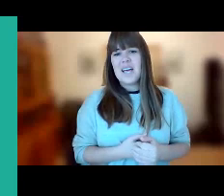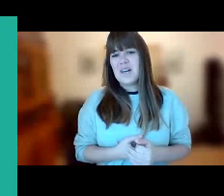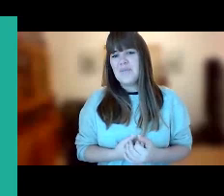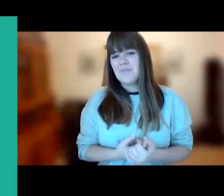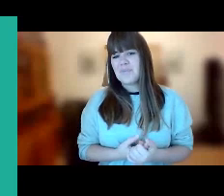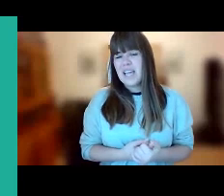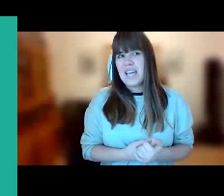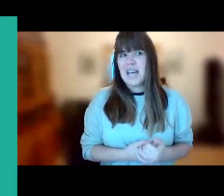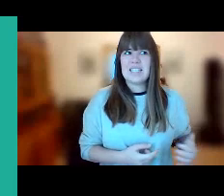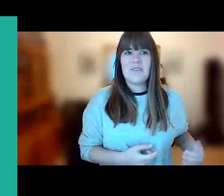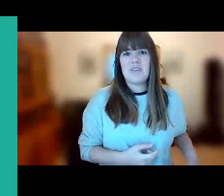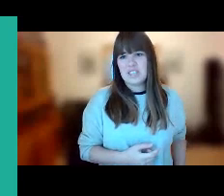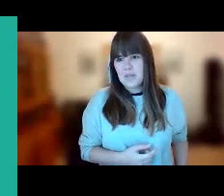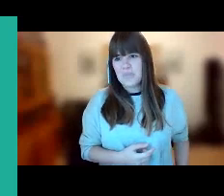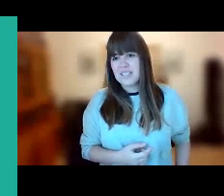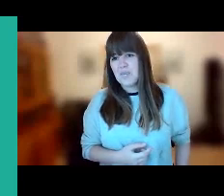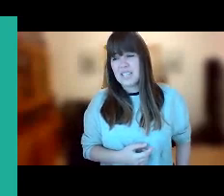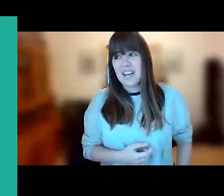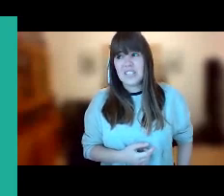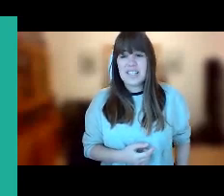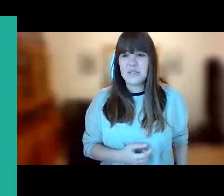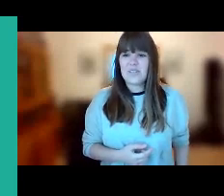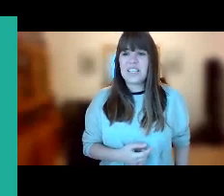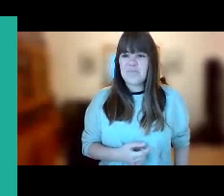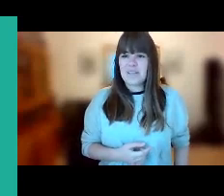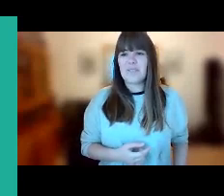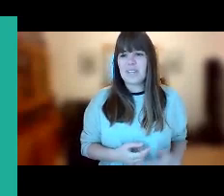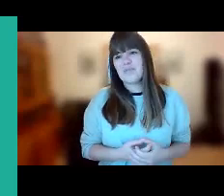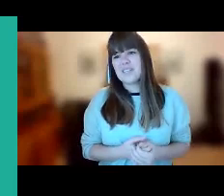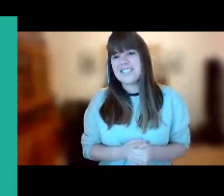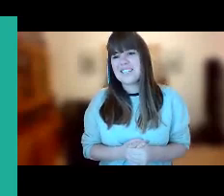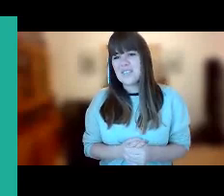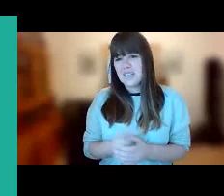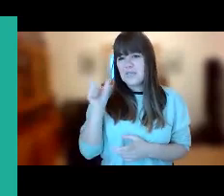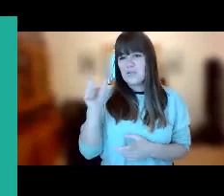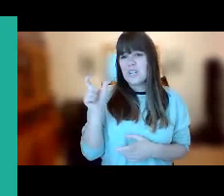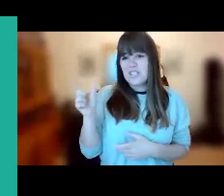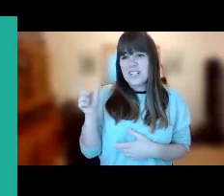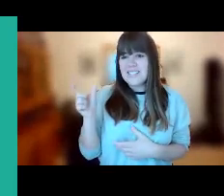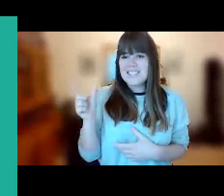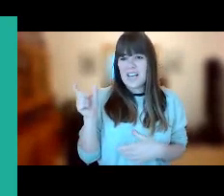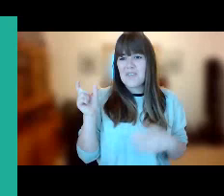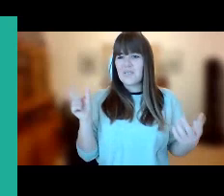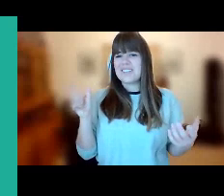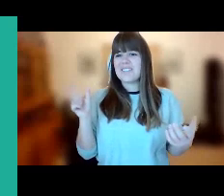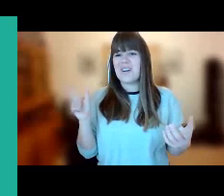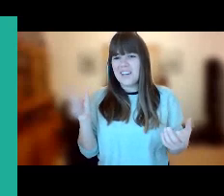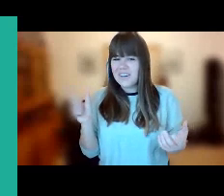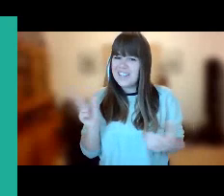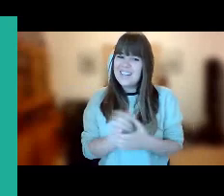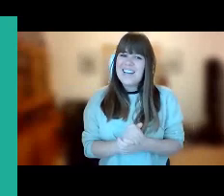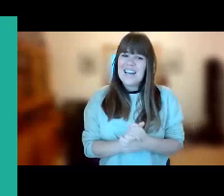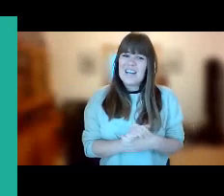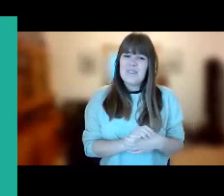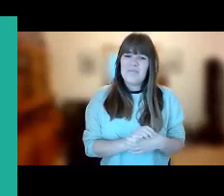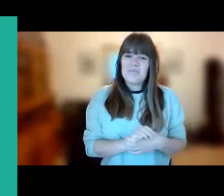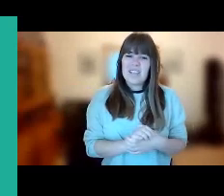time, he had a fractured hip at the time. He said, actually, that's a really big thing for me to do. So that small word "just," that I think we use quite a